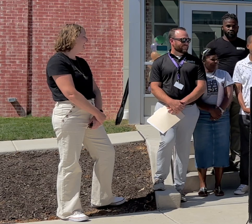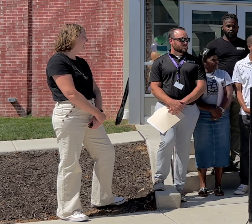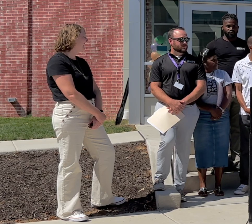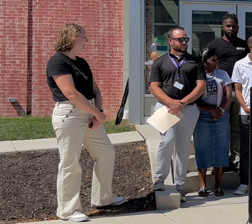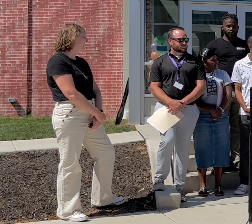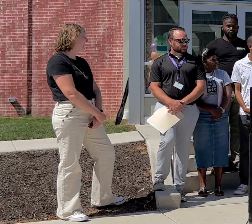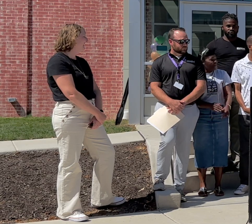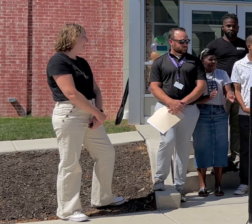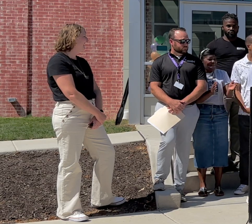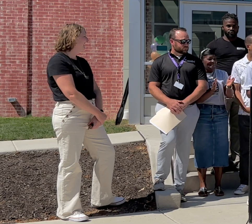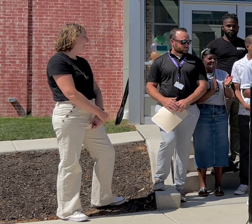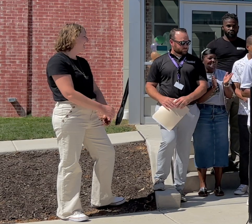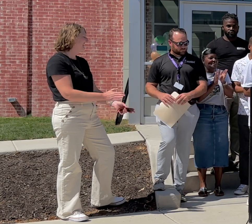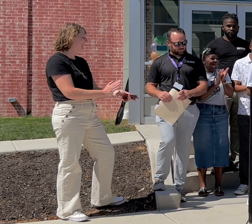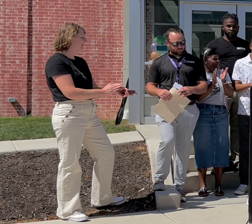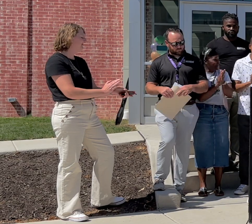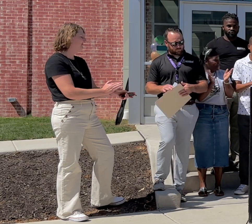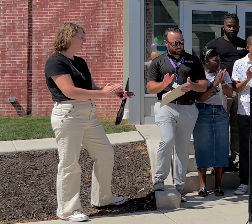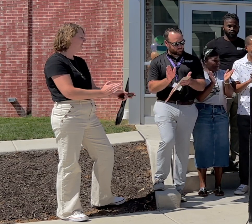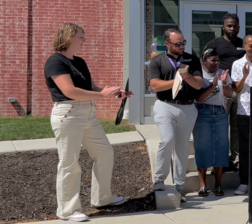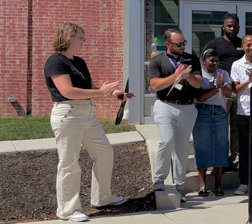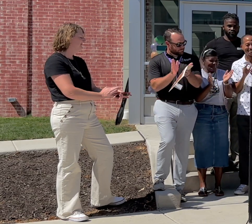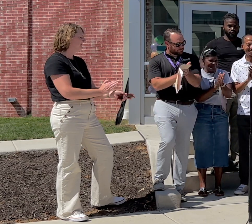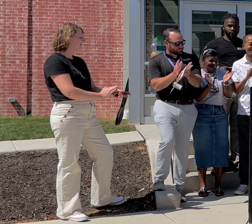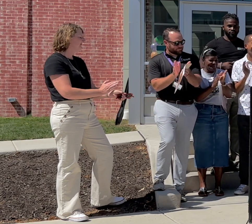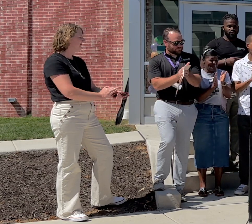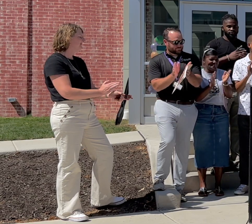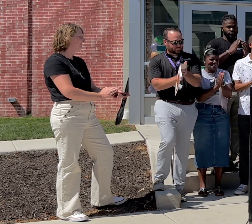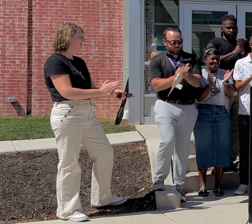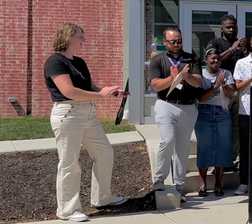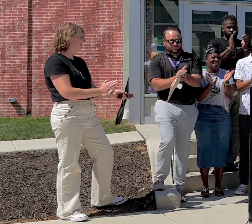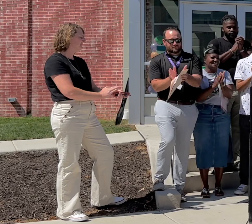Councilwoman Felicia Porter. Madam Councilwoman.